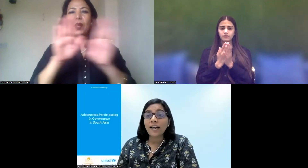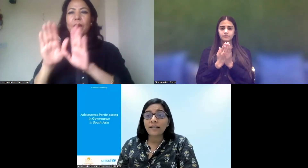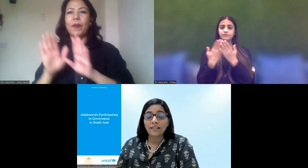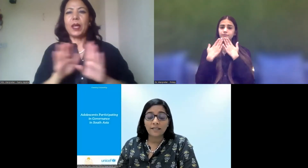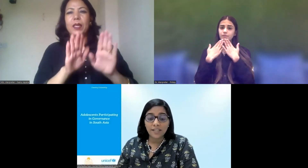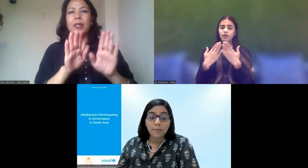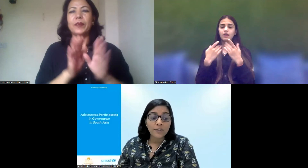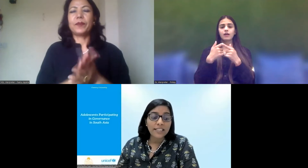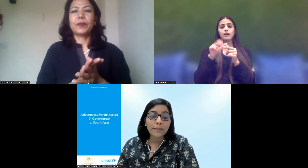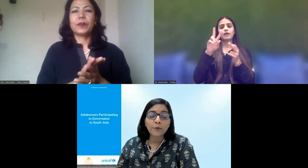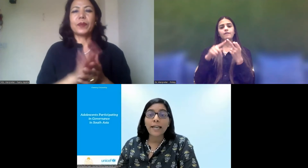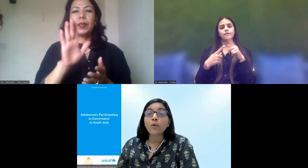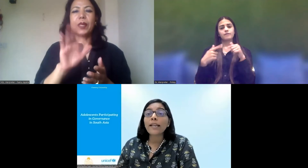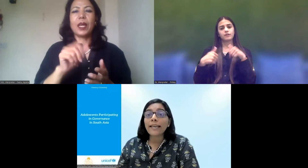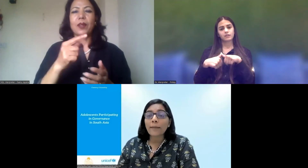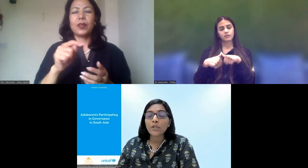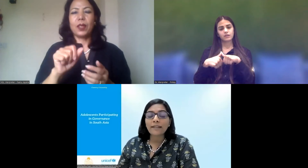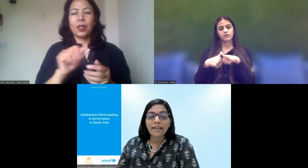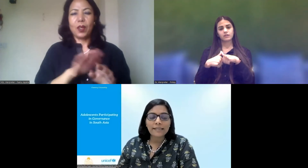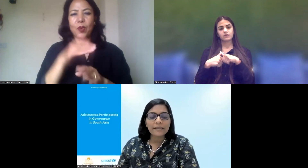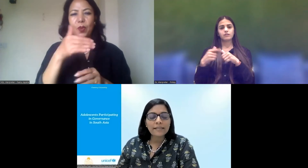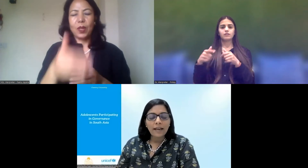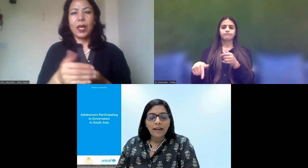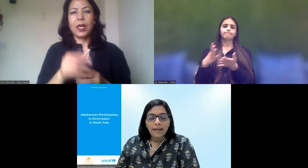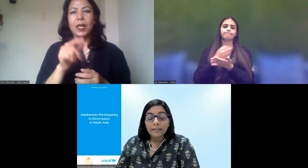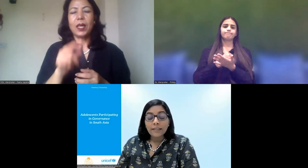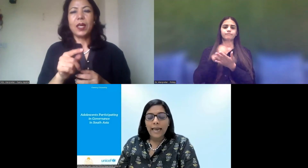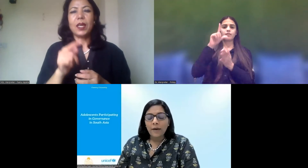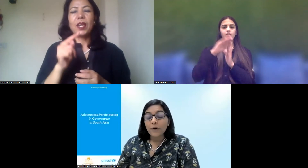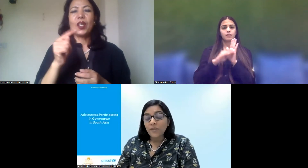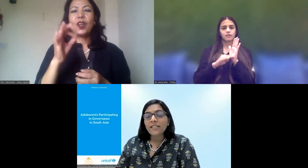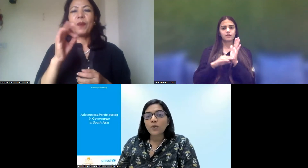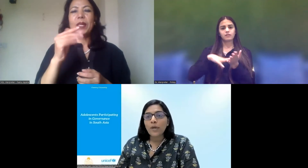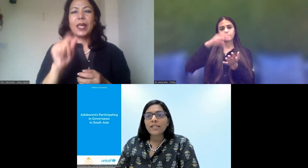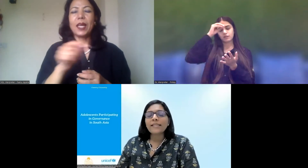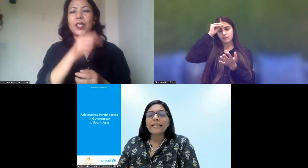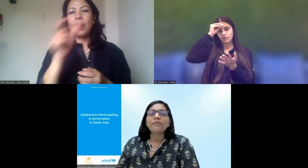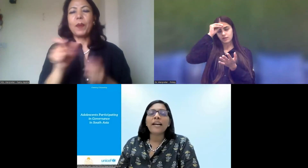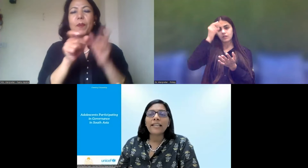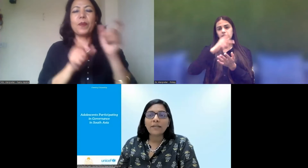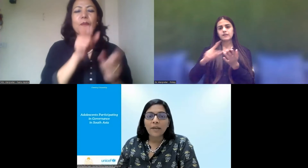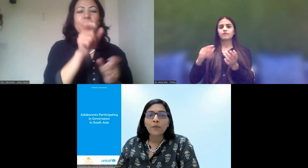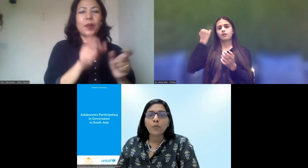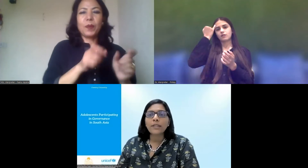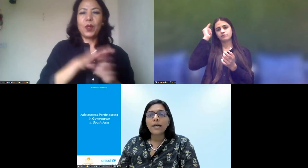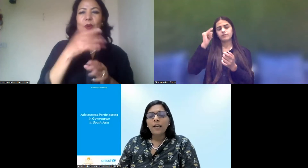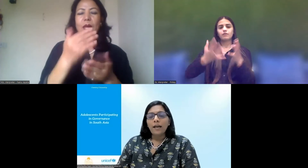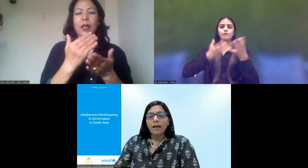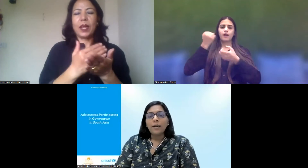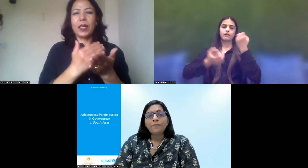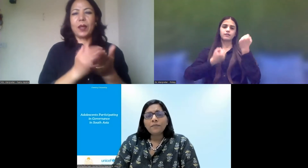Kavita and the CWC team for adequately capturing the lessons learned from these innovations and defining the way forward.